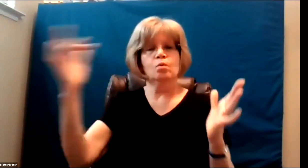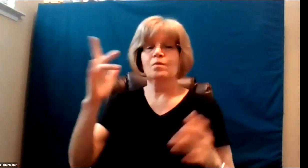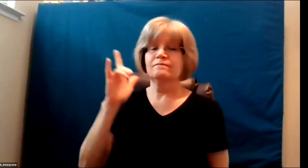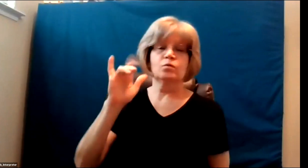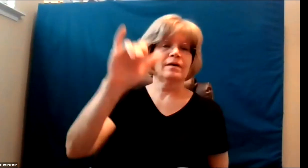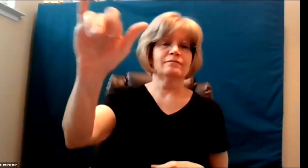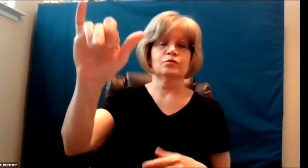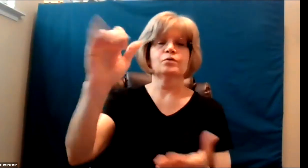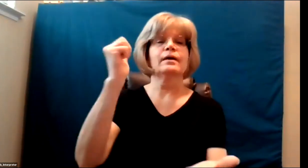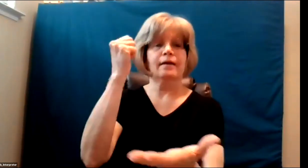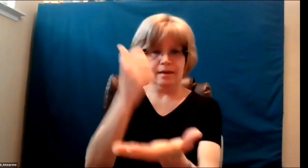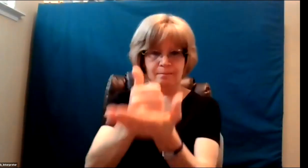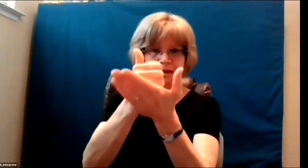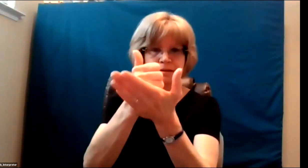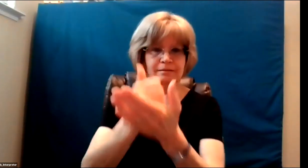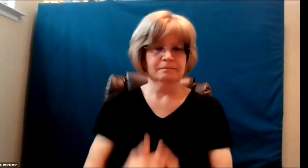forever.